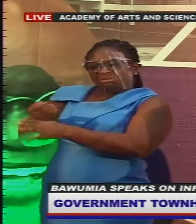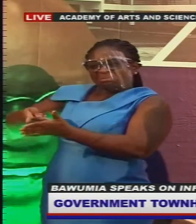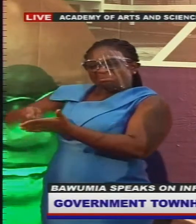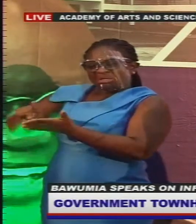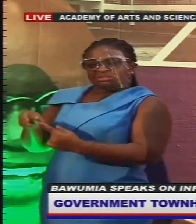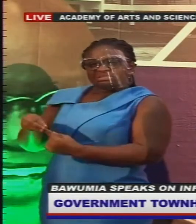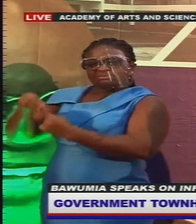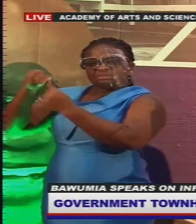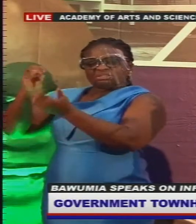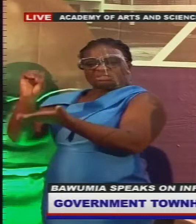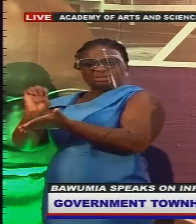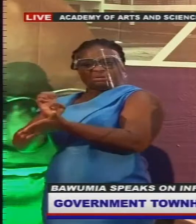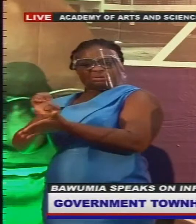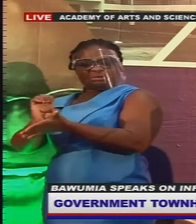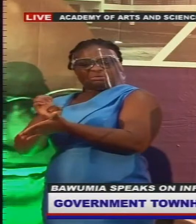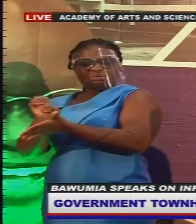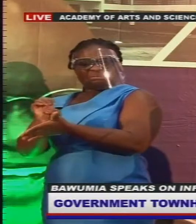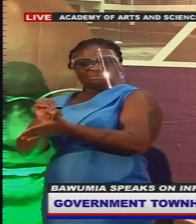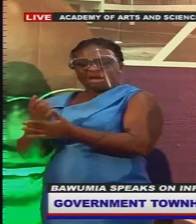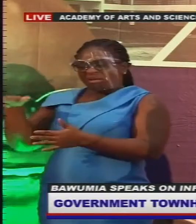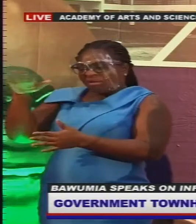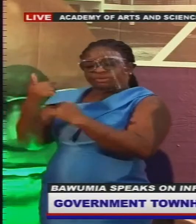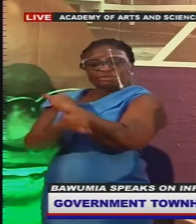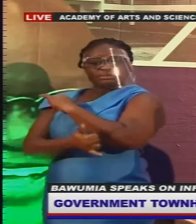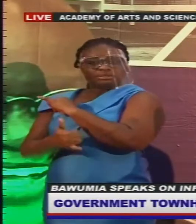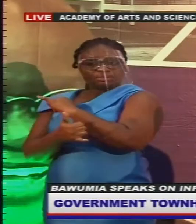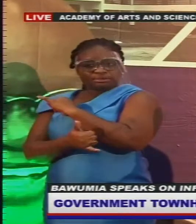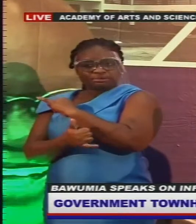special economic zones across the country,